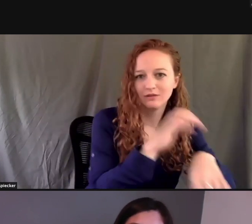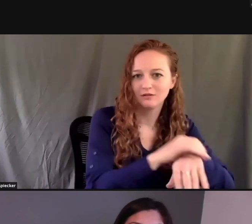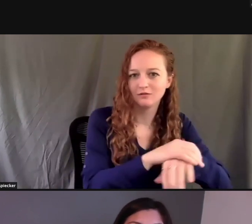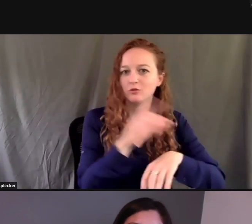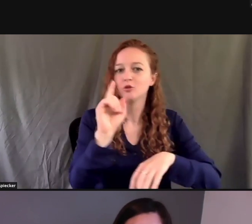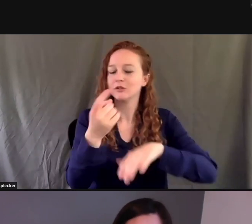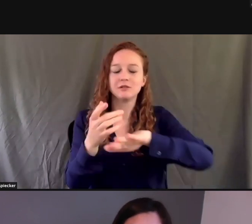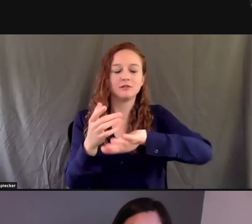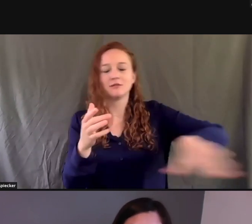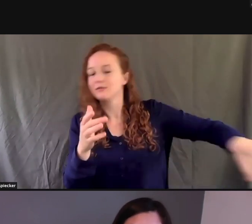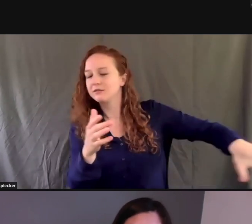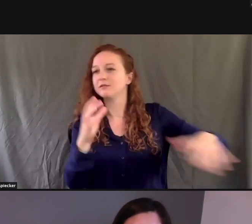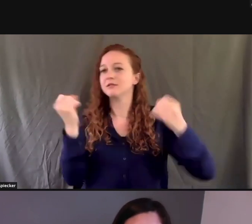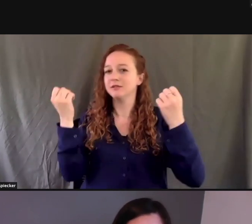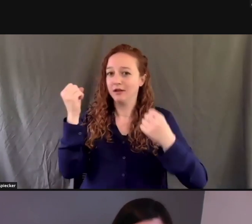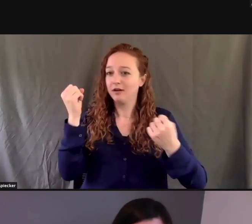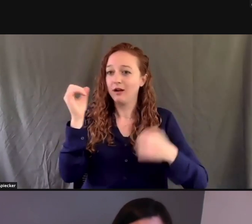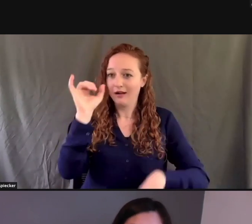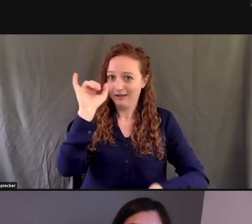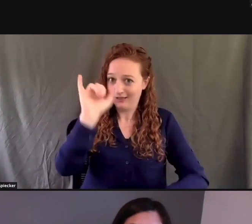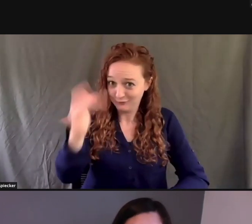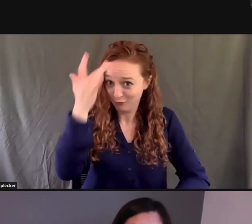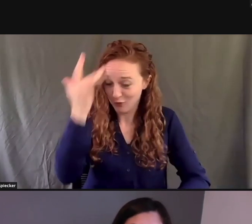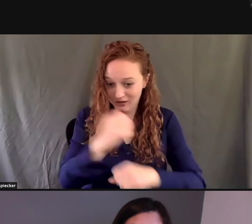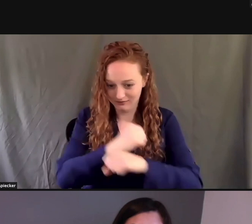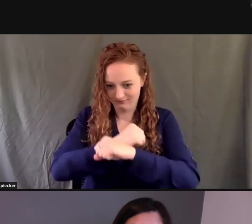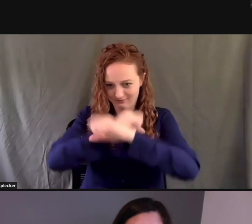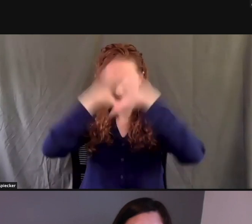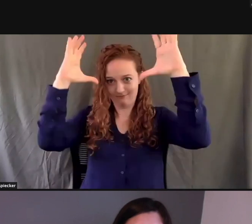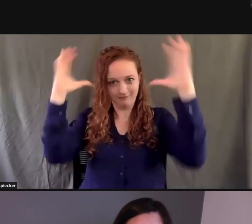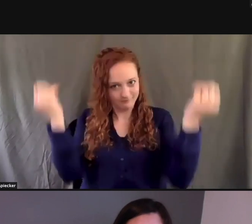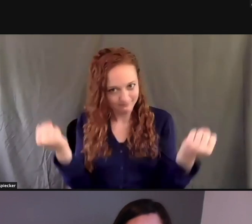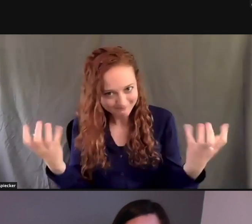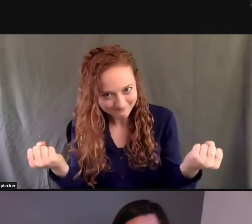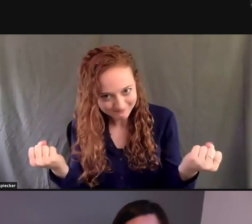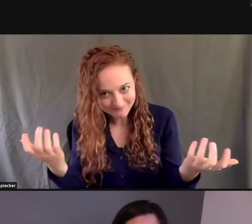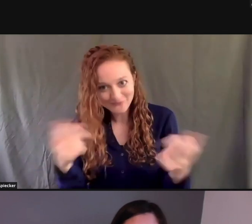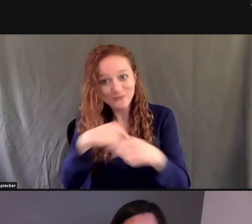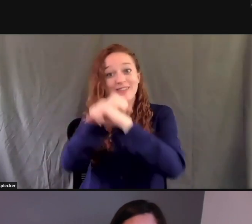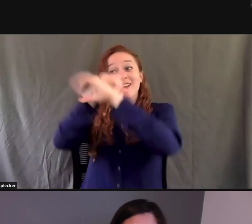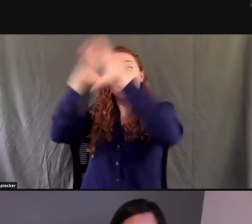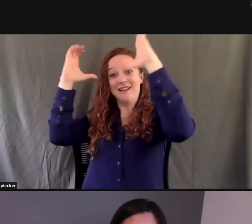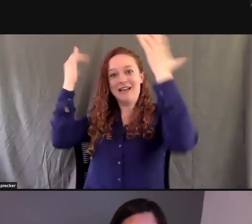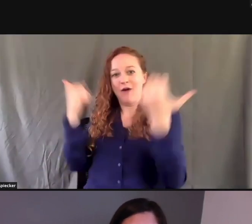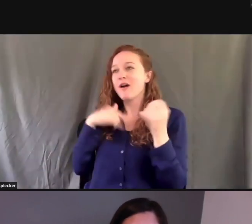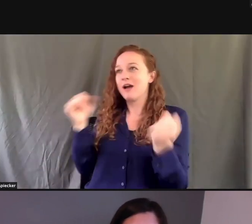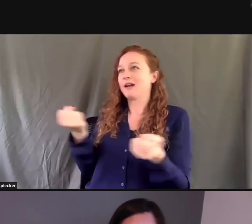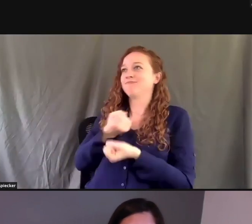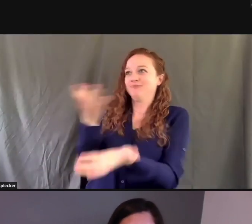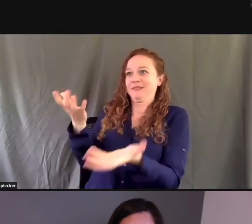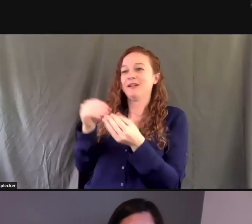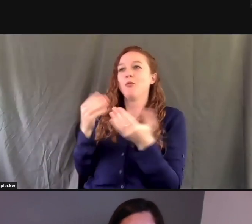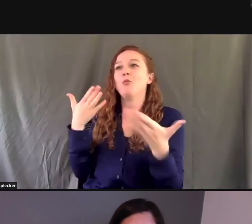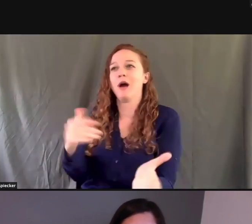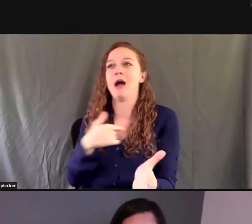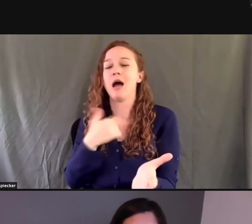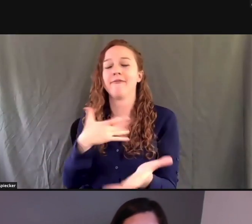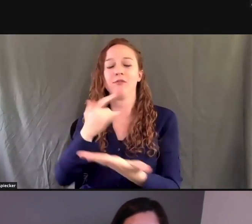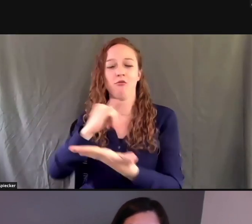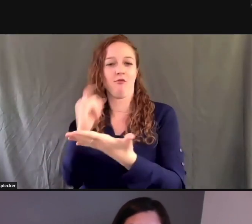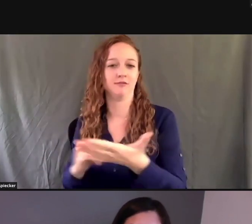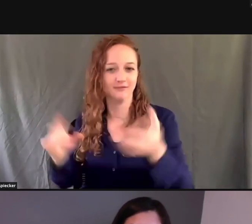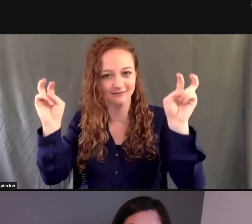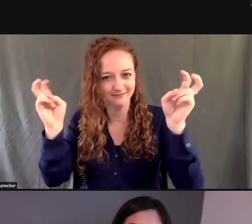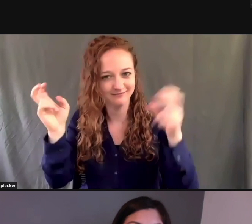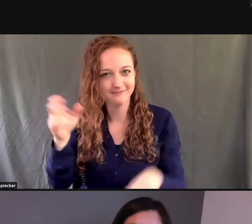to arrange it so that I could follow an English script, but sign an ASL, and I kept messing up. So the